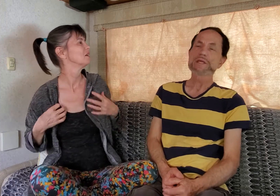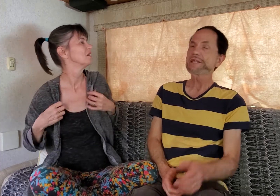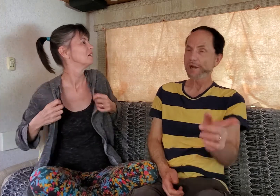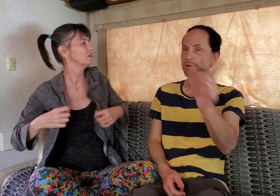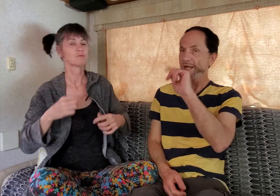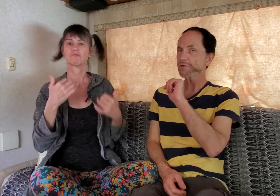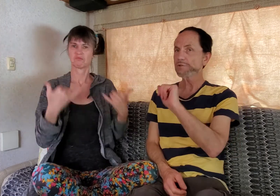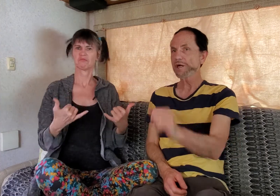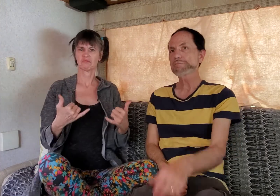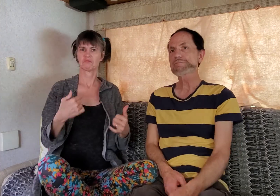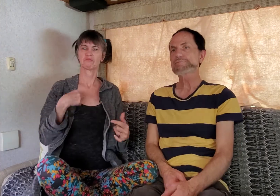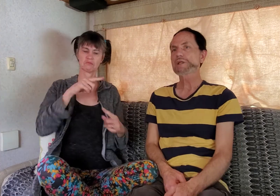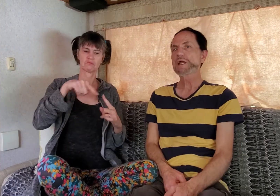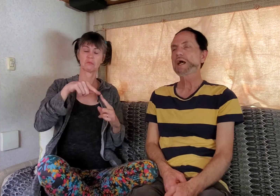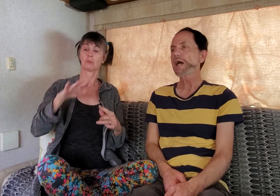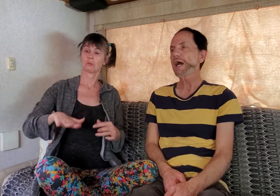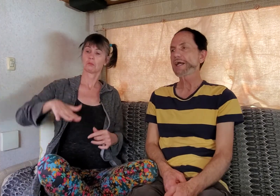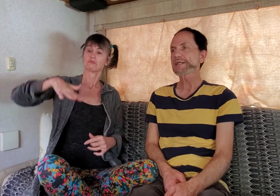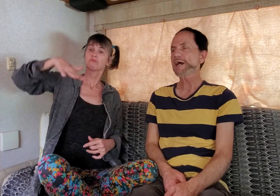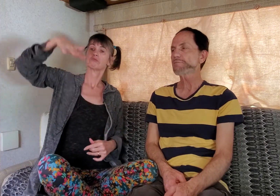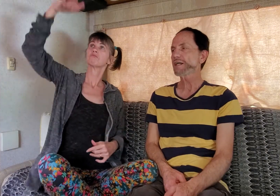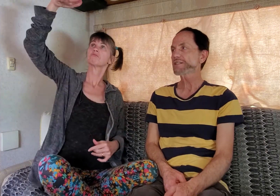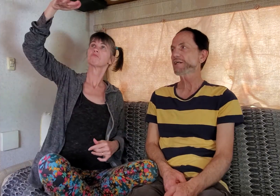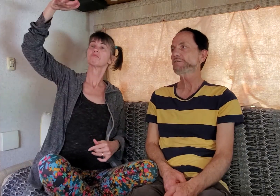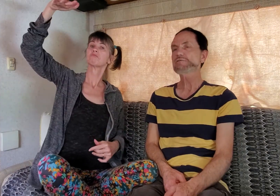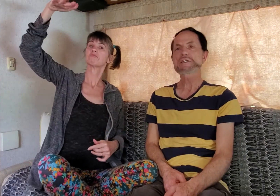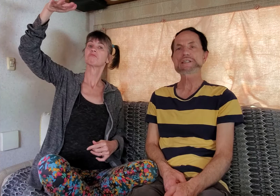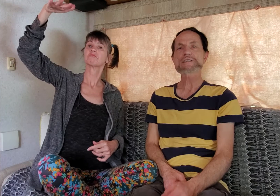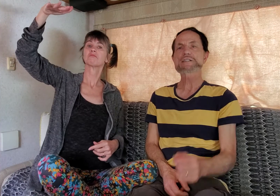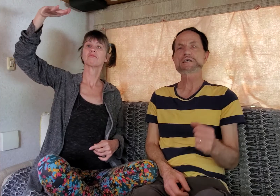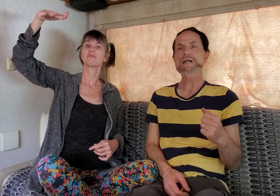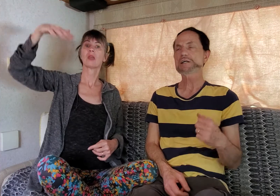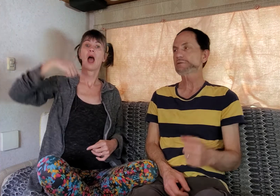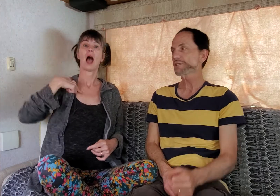Now, when I grew up, I got myself elected to Congress.